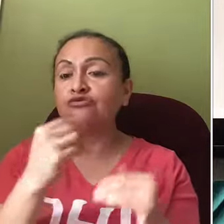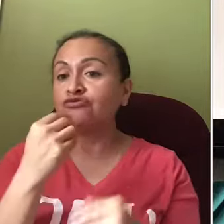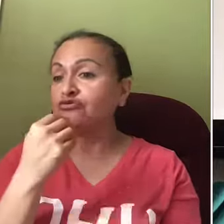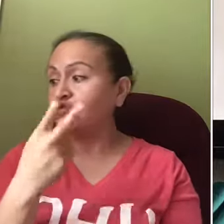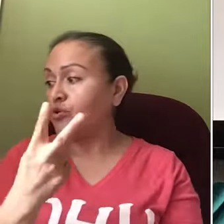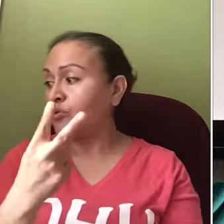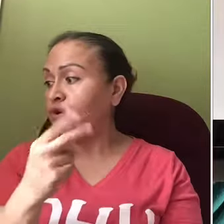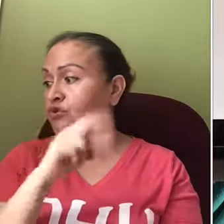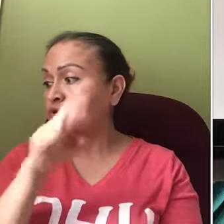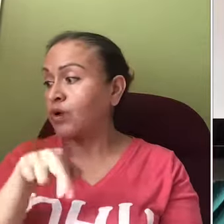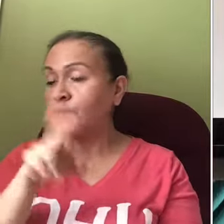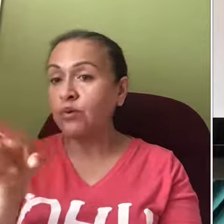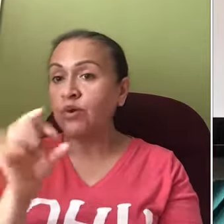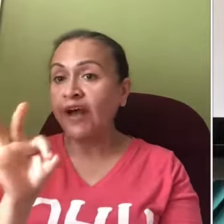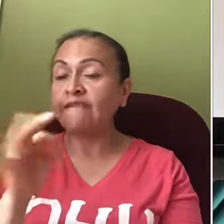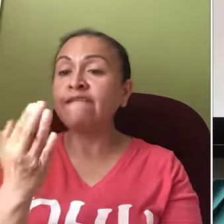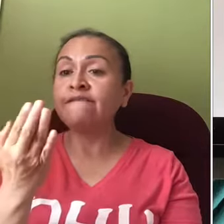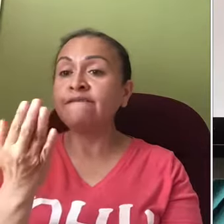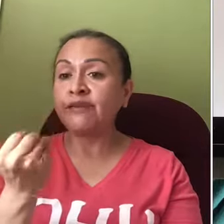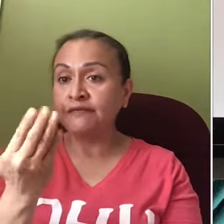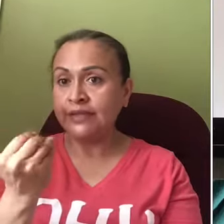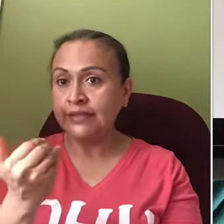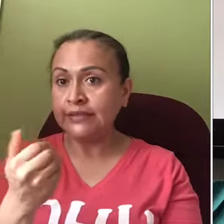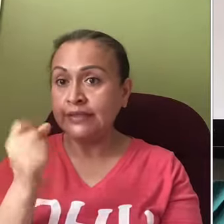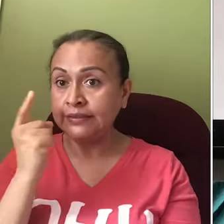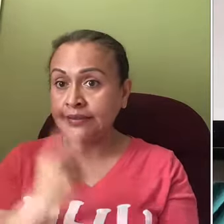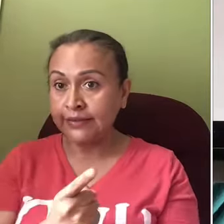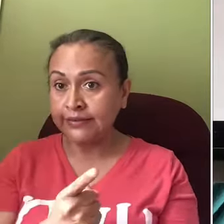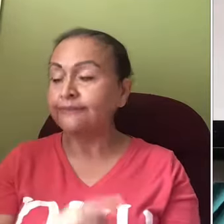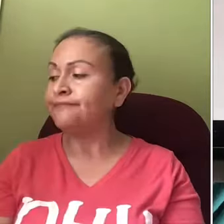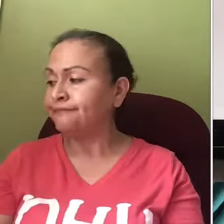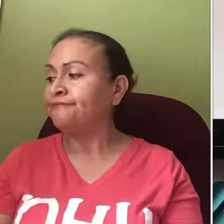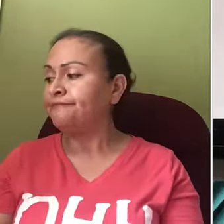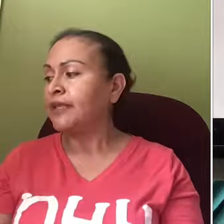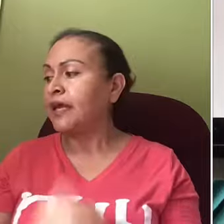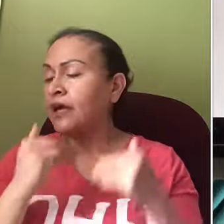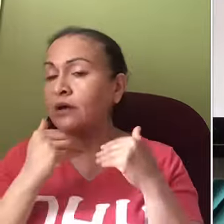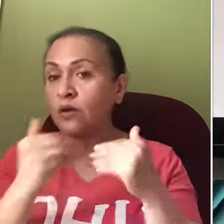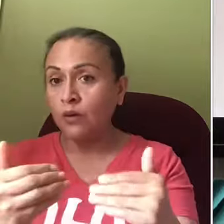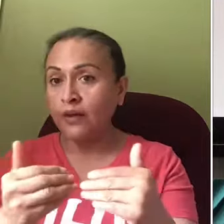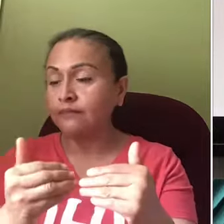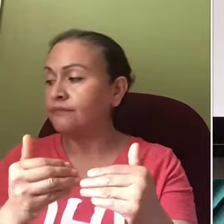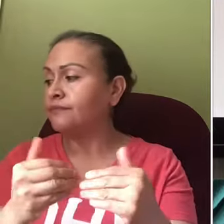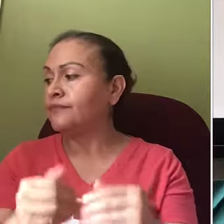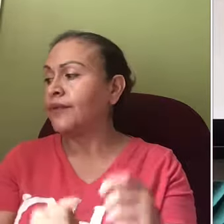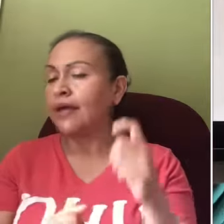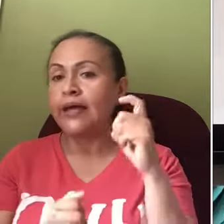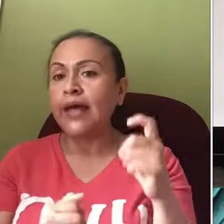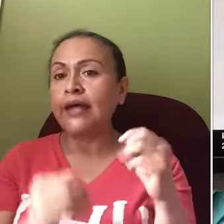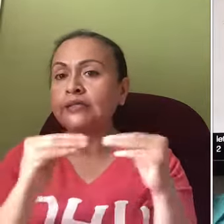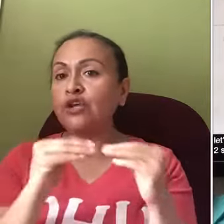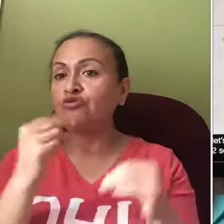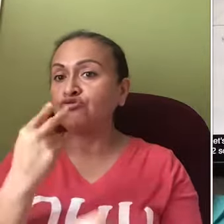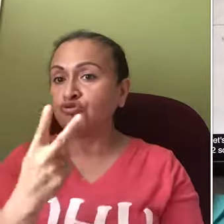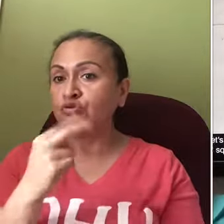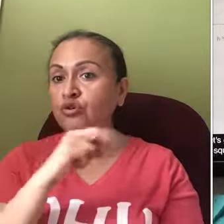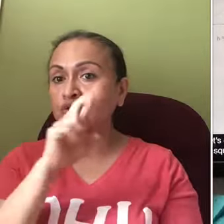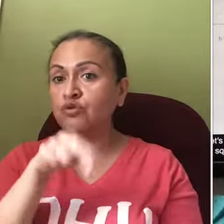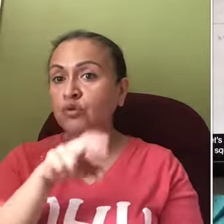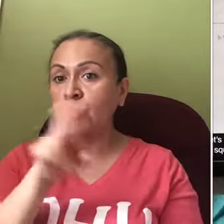with that? Yes? No? Okay. So let's go and fill in that value. X equals 2 square root of